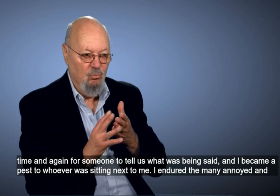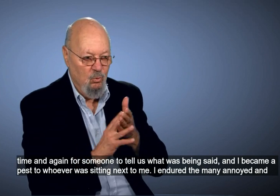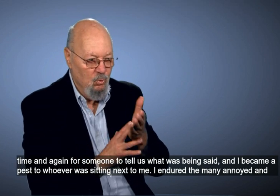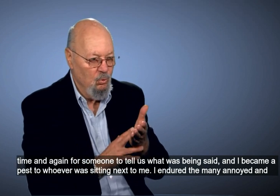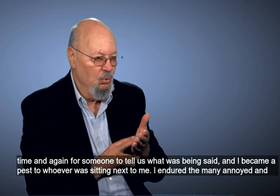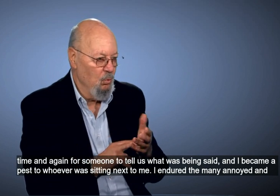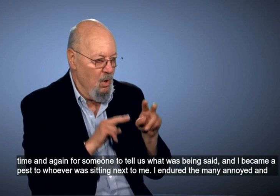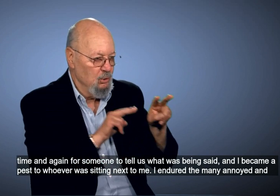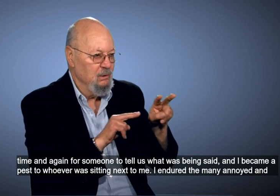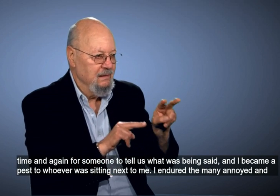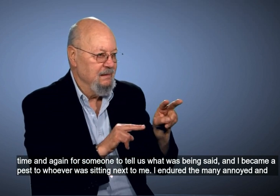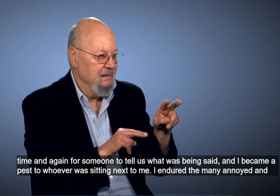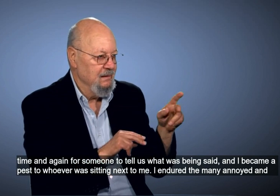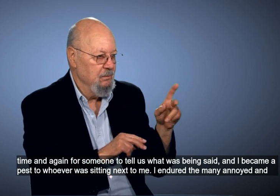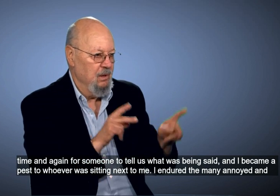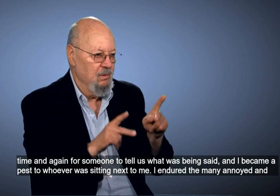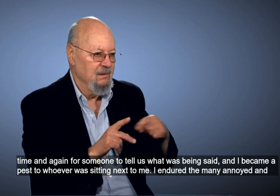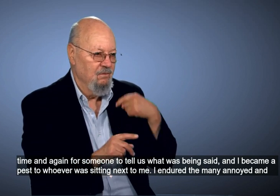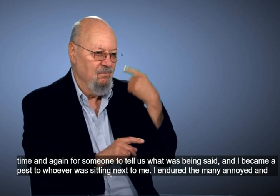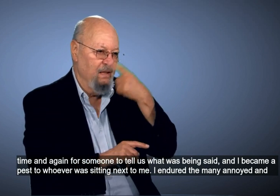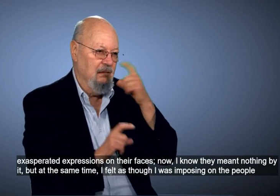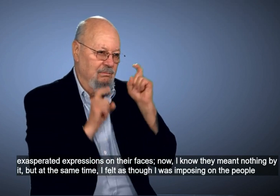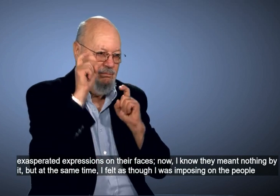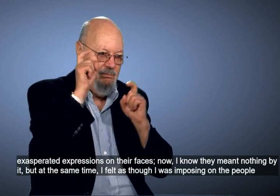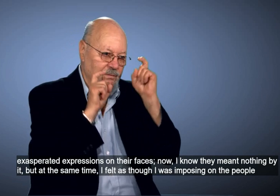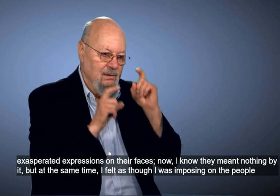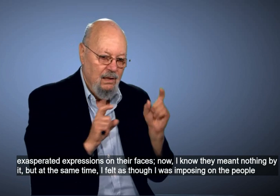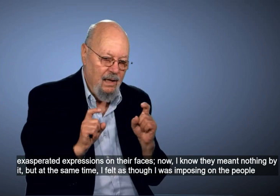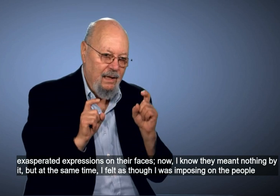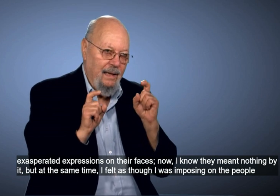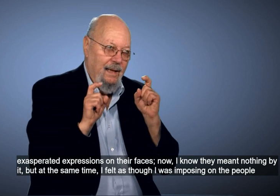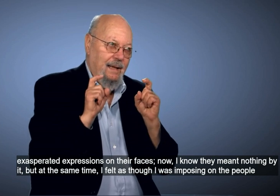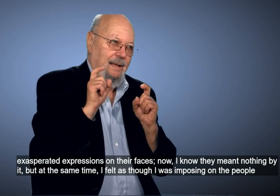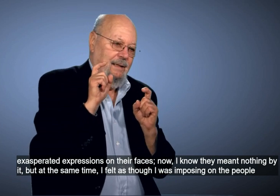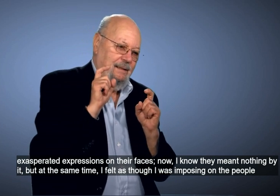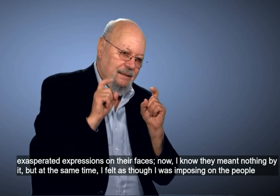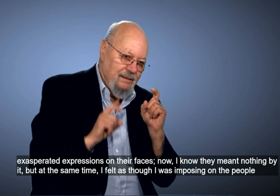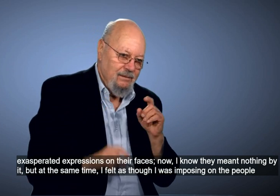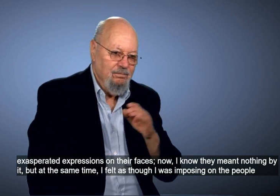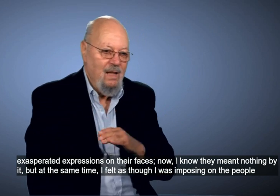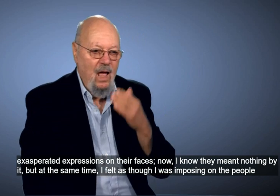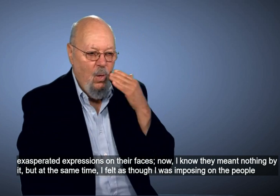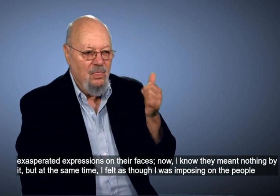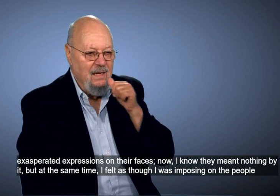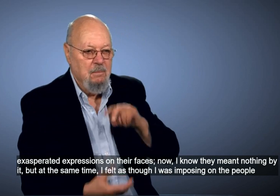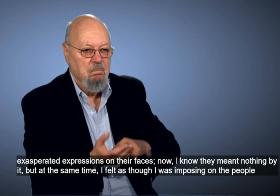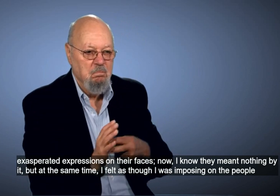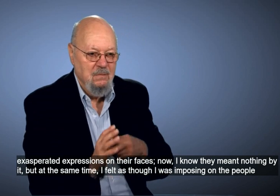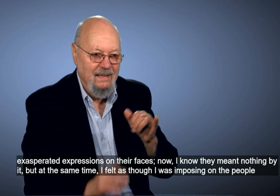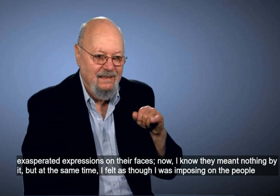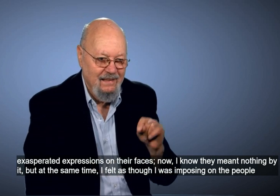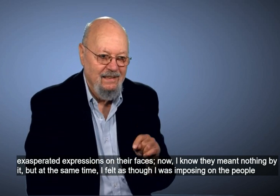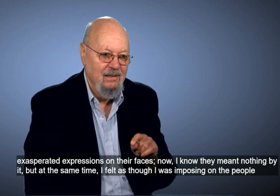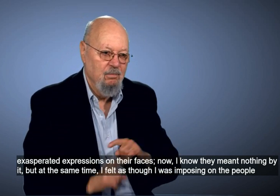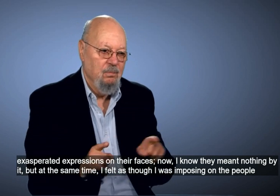I endured the many annoyed and exasperated expressions on their faces. Now I know they meant